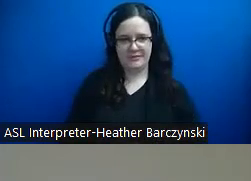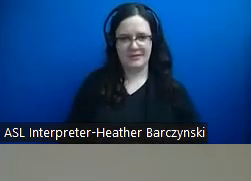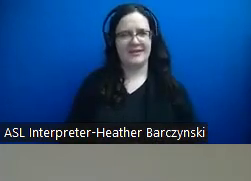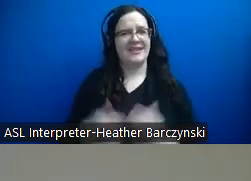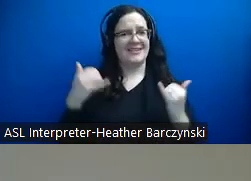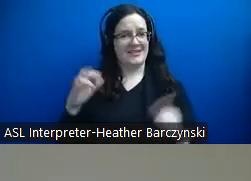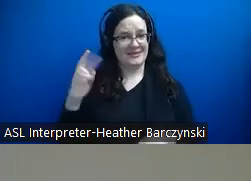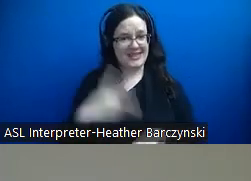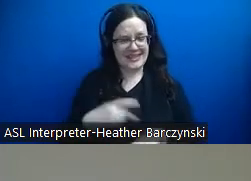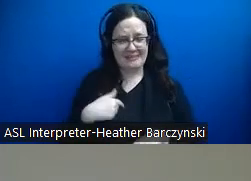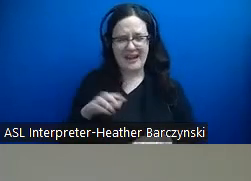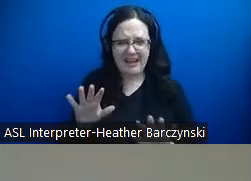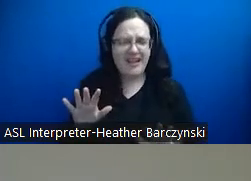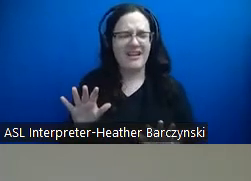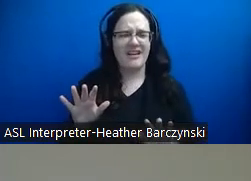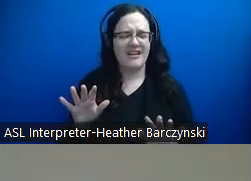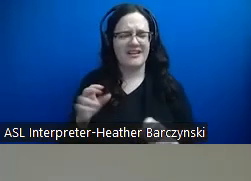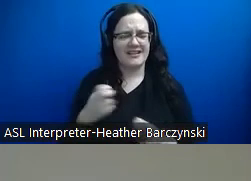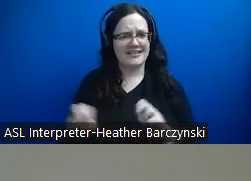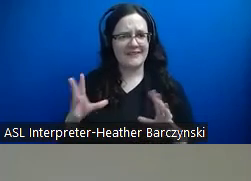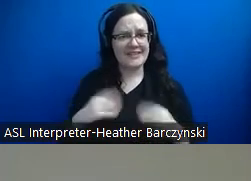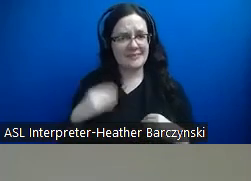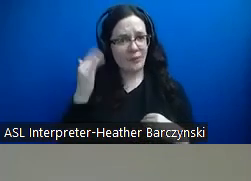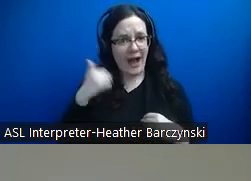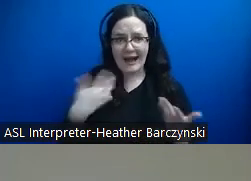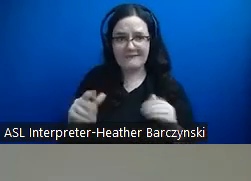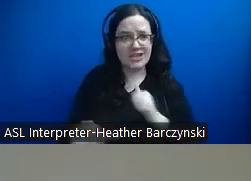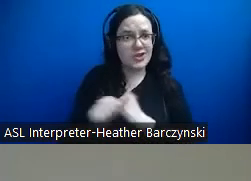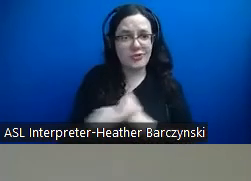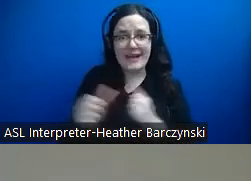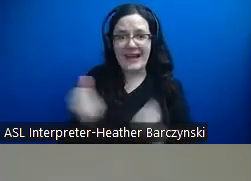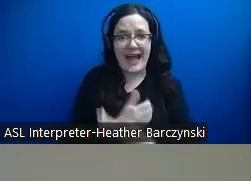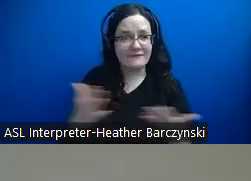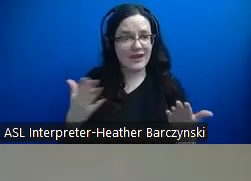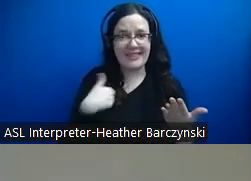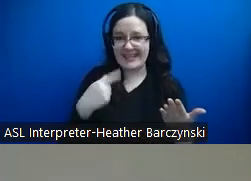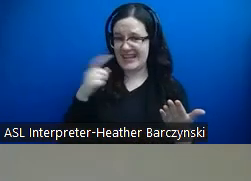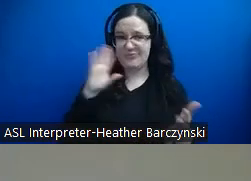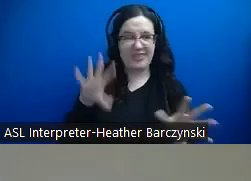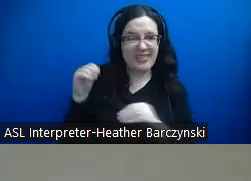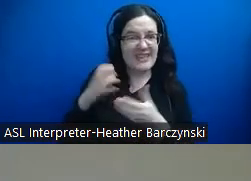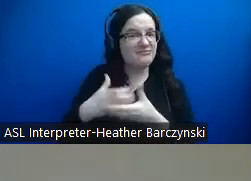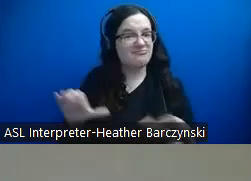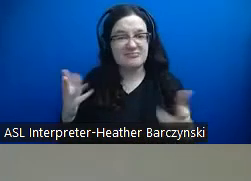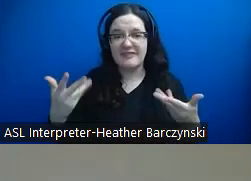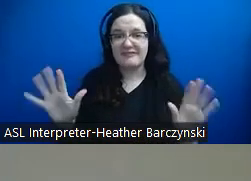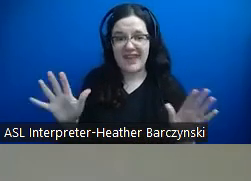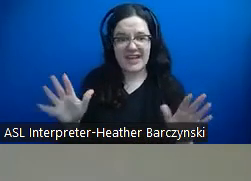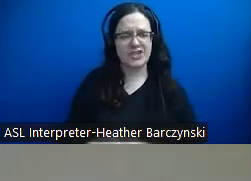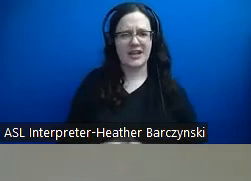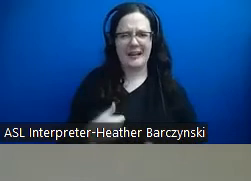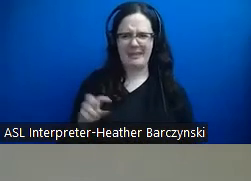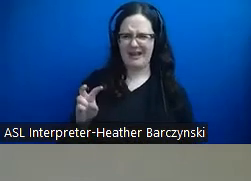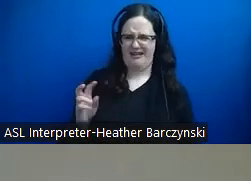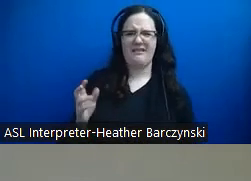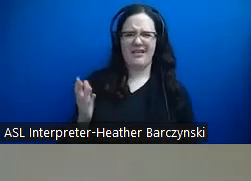for me to grasp that, because I threatened everything. And still in my eyes, at first I was like, obviously that wasn't enough.